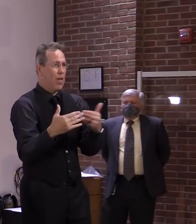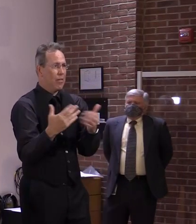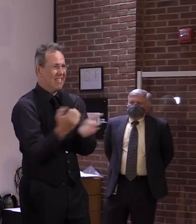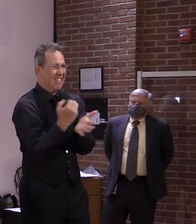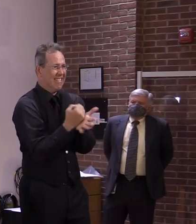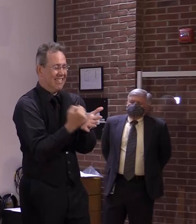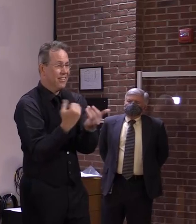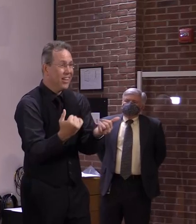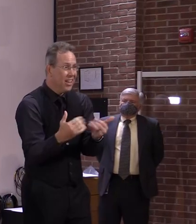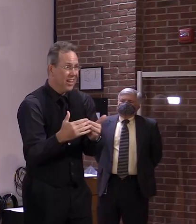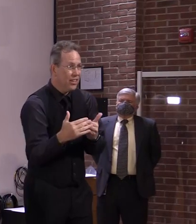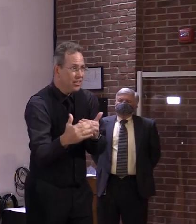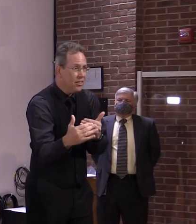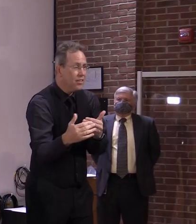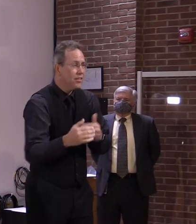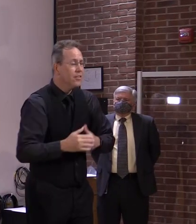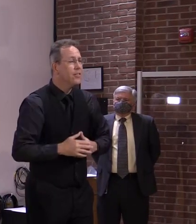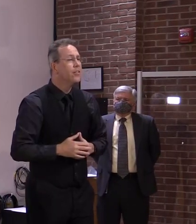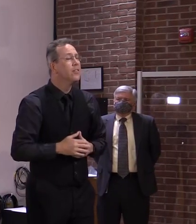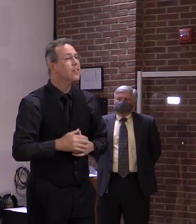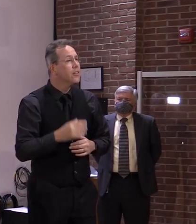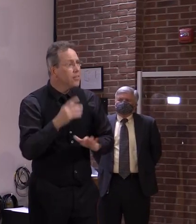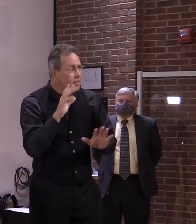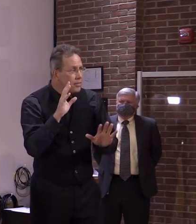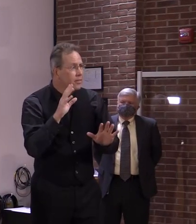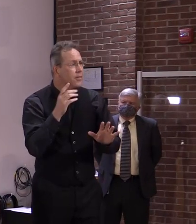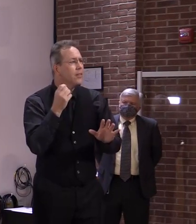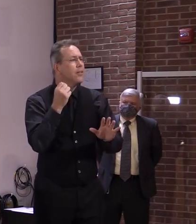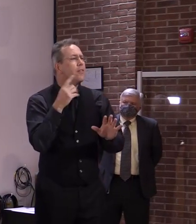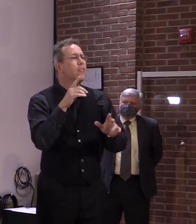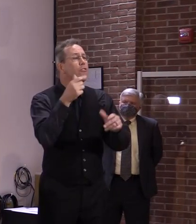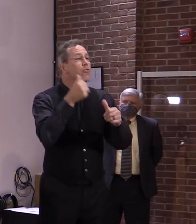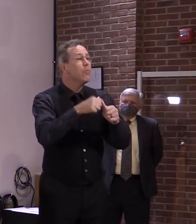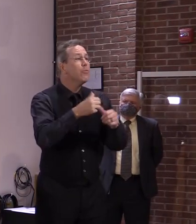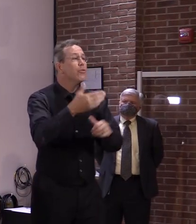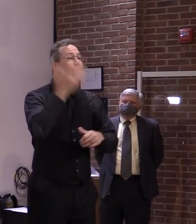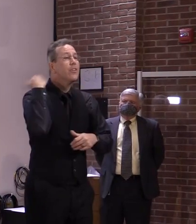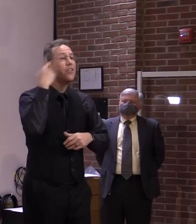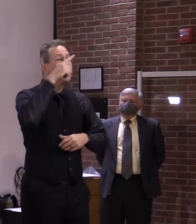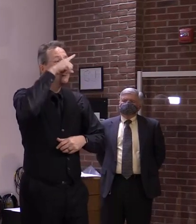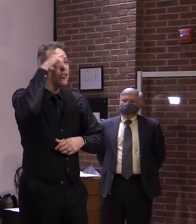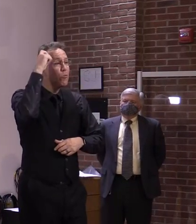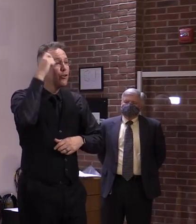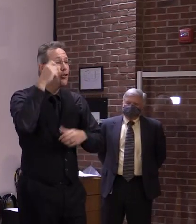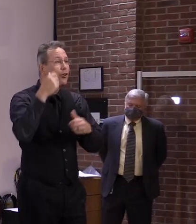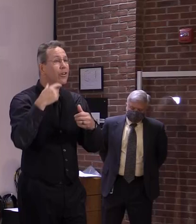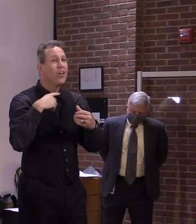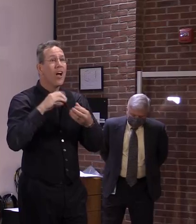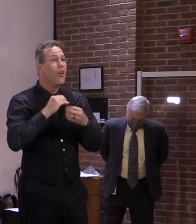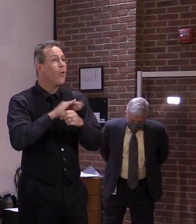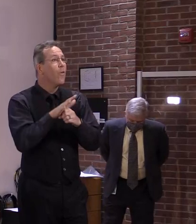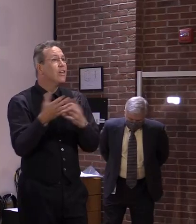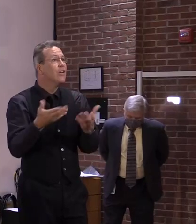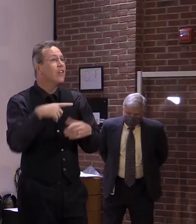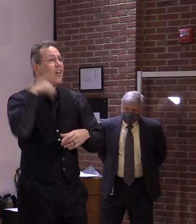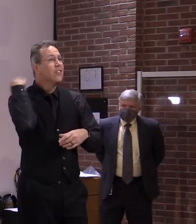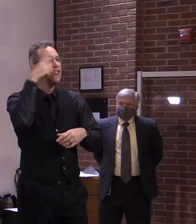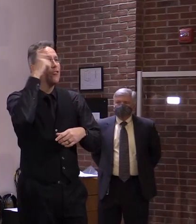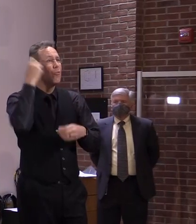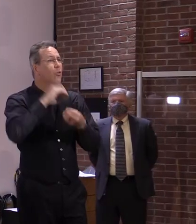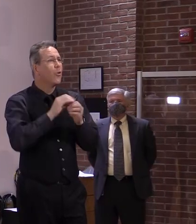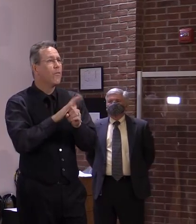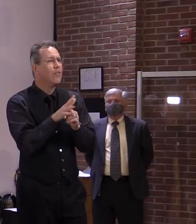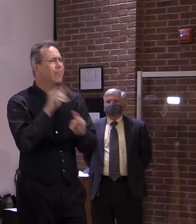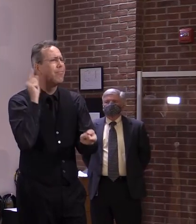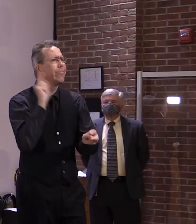you know, last summer, we saw our case counts reduce. We saw the number of hospitalizations go down, the number of deaths